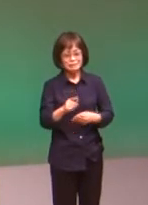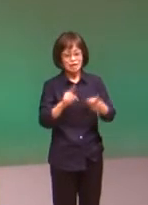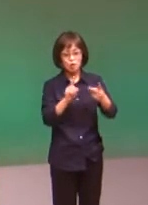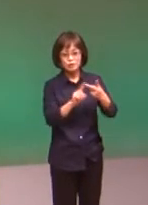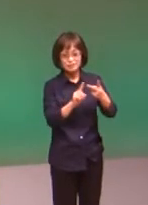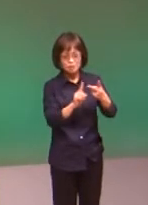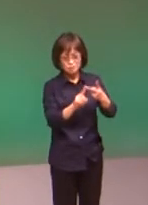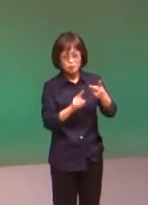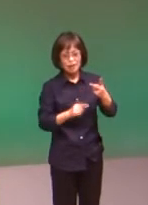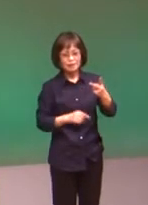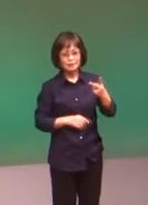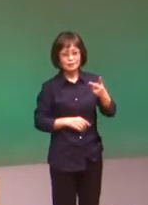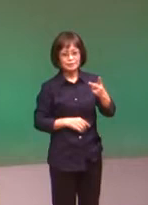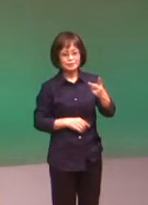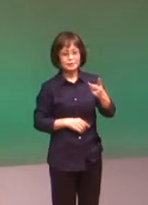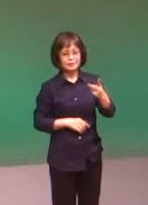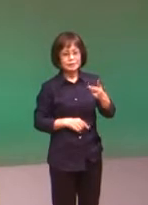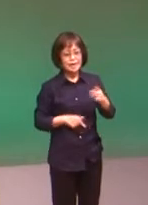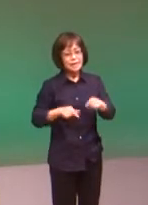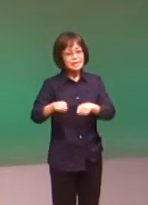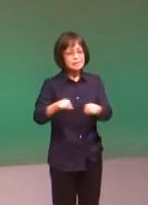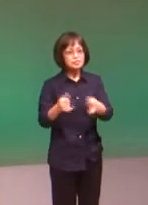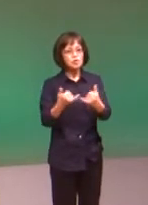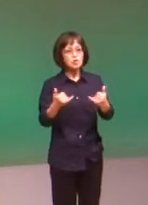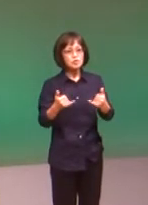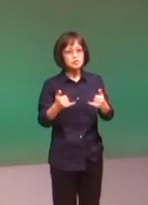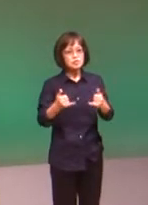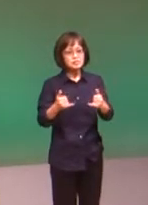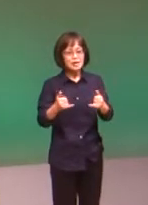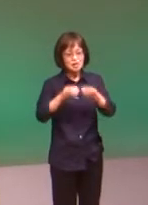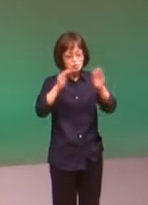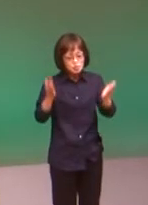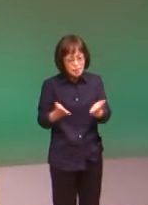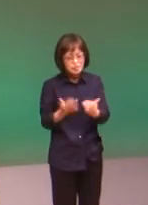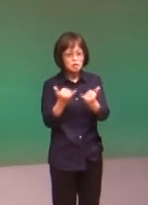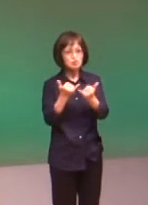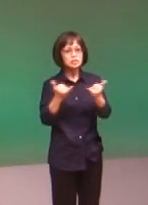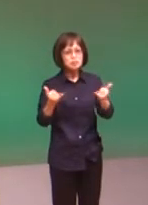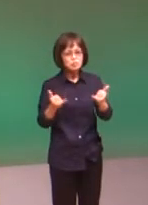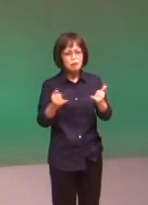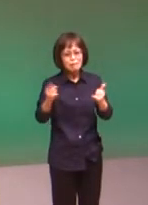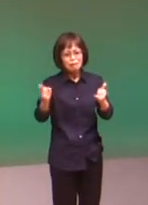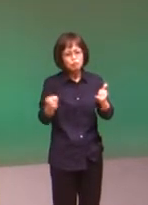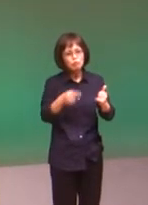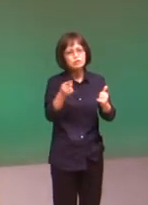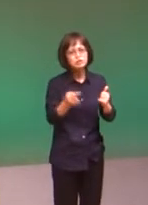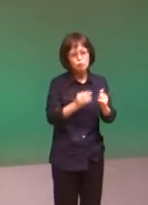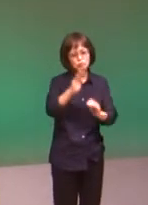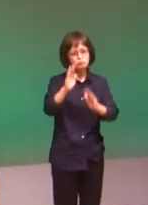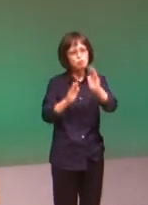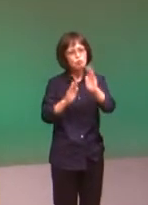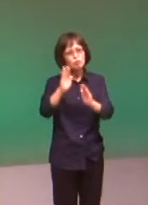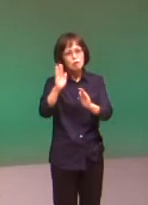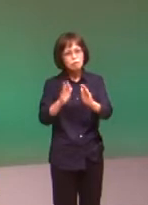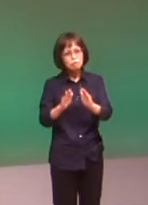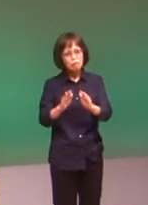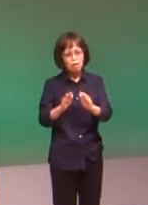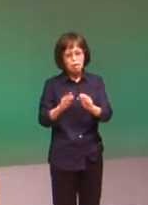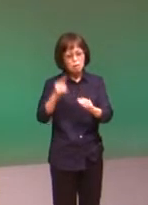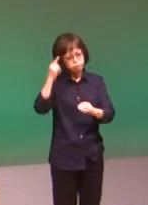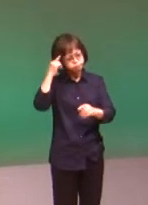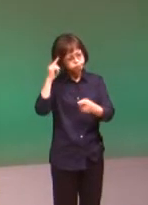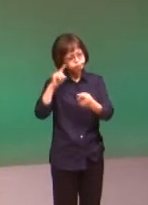Wisdom observes that all humans, including political leaders, behave irrationally,